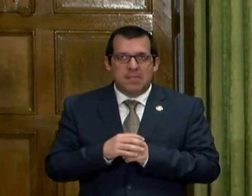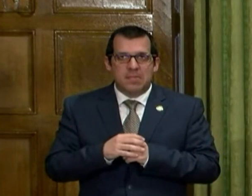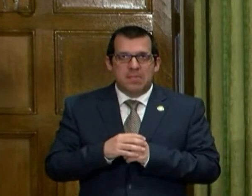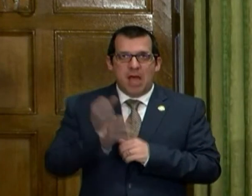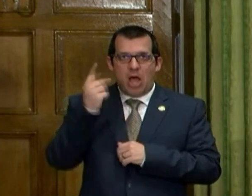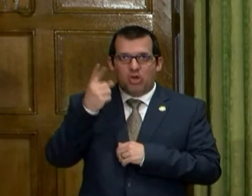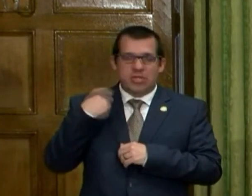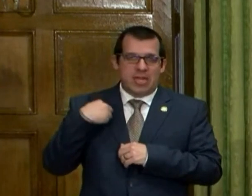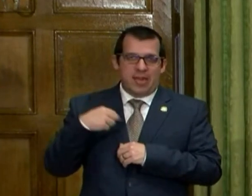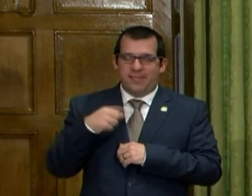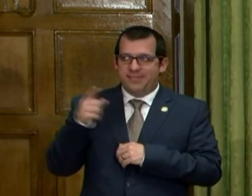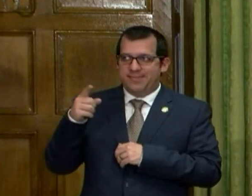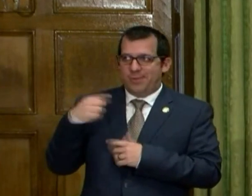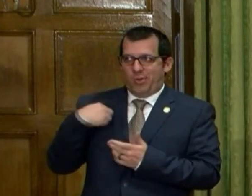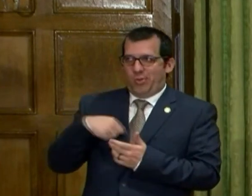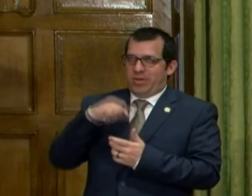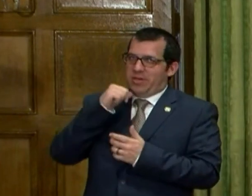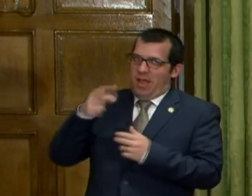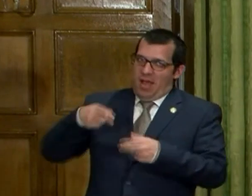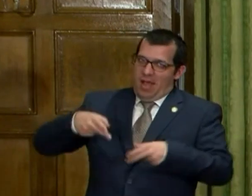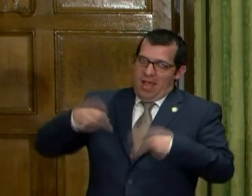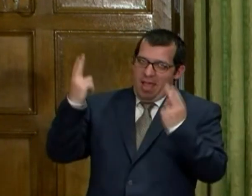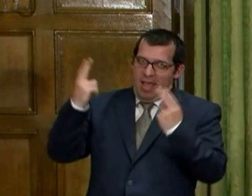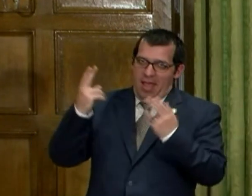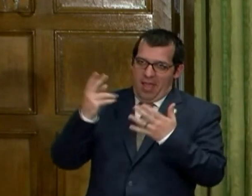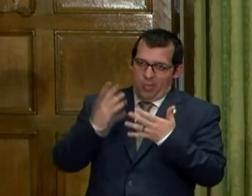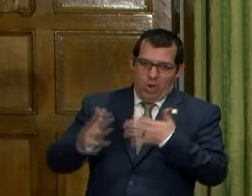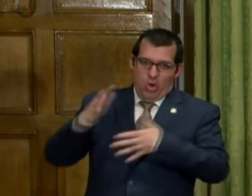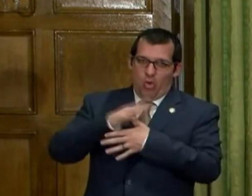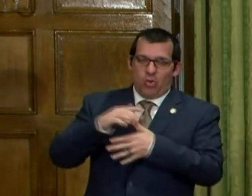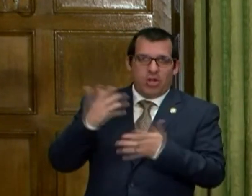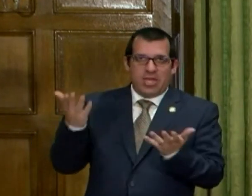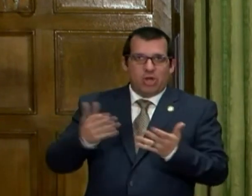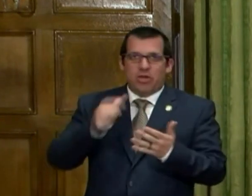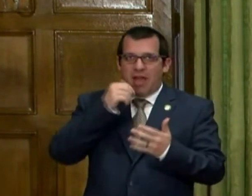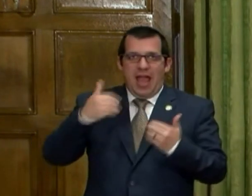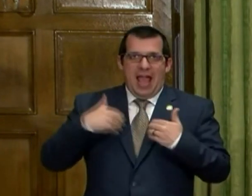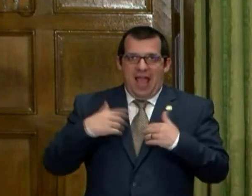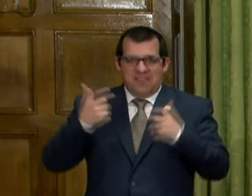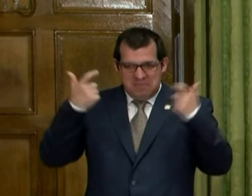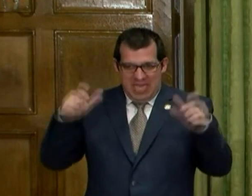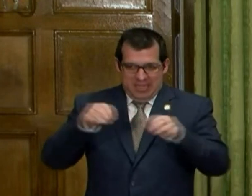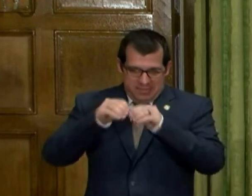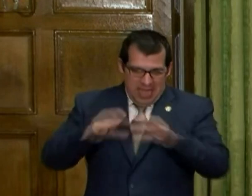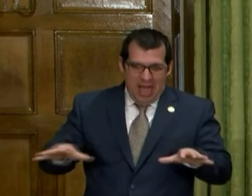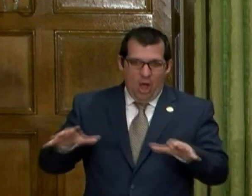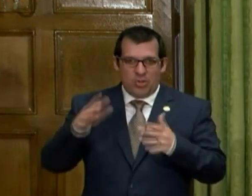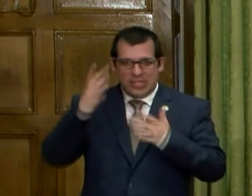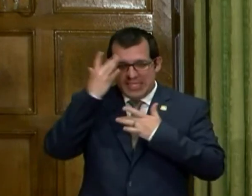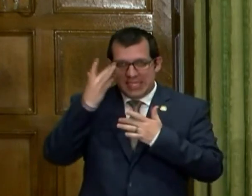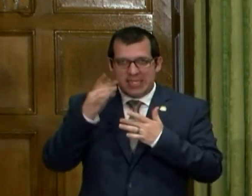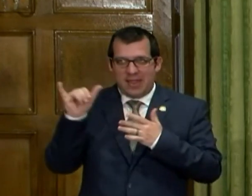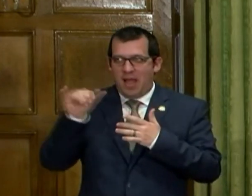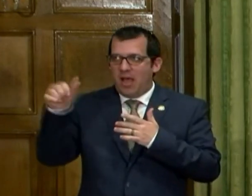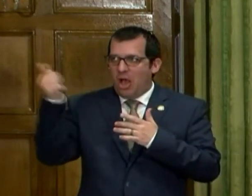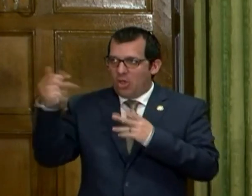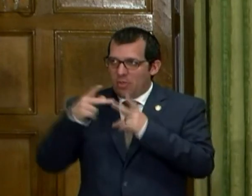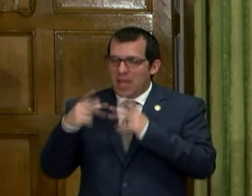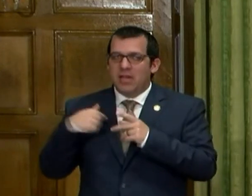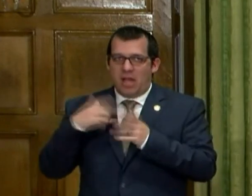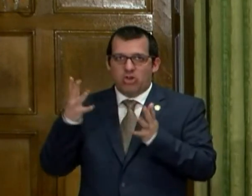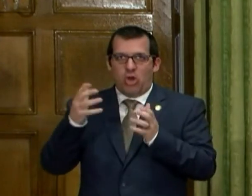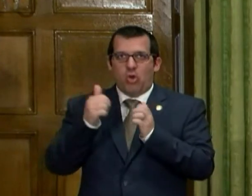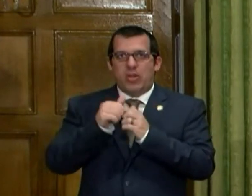are not the highest priority because we don't have one of these explosive outbreaks going on right now. But I talked to